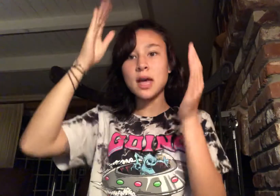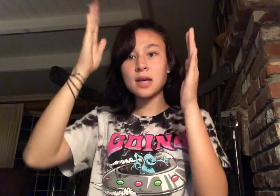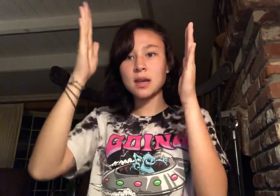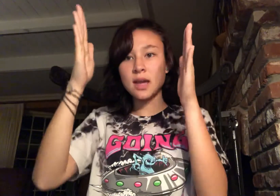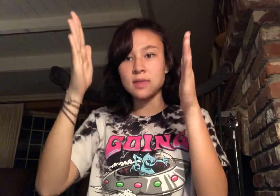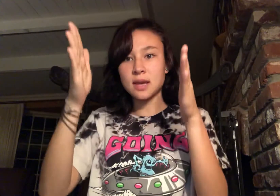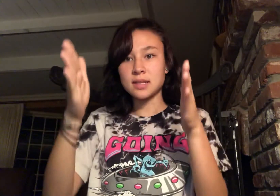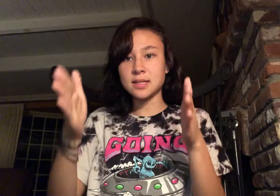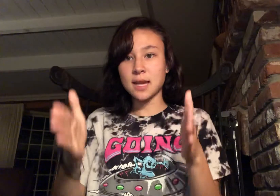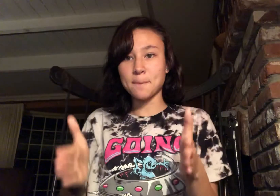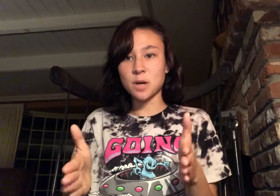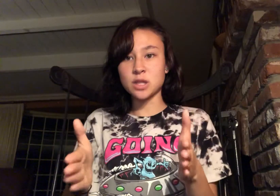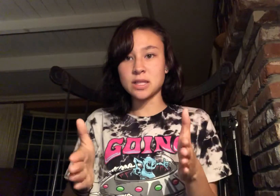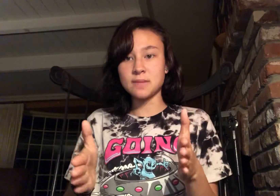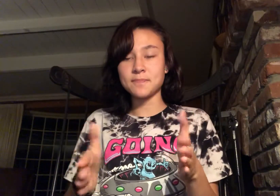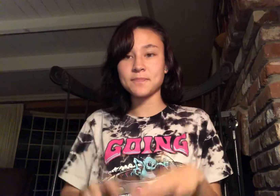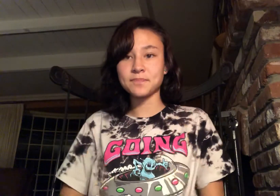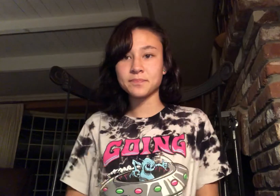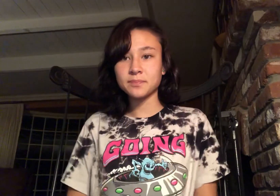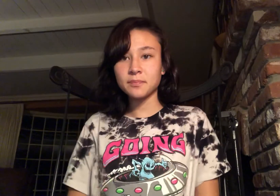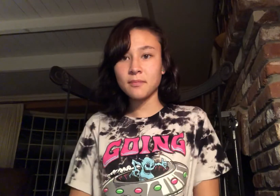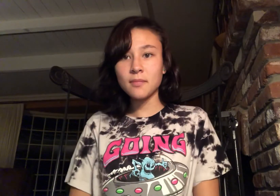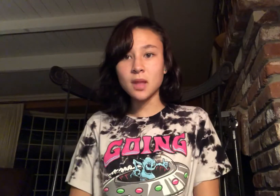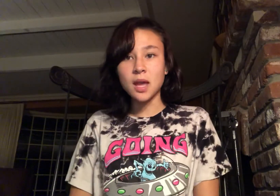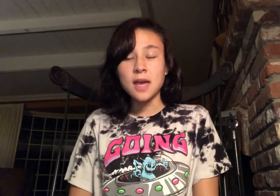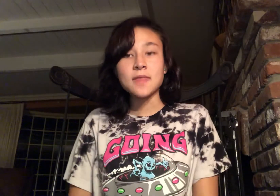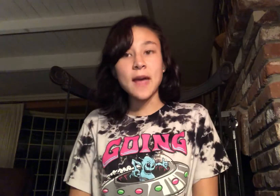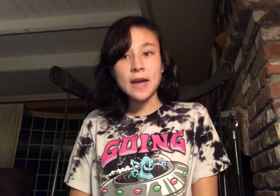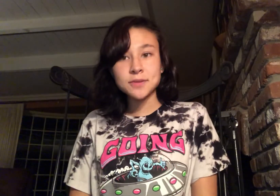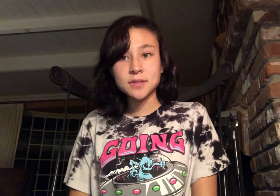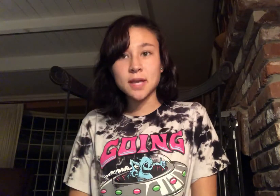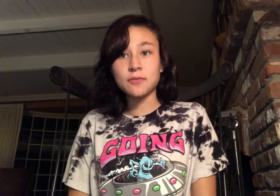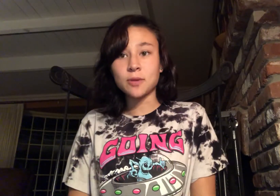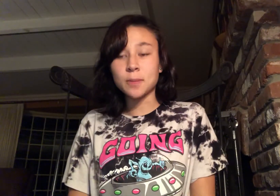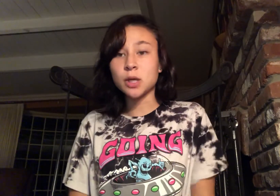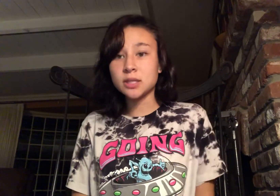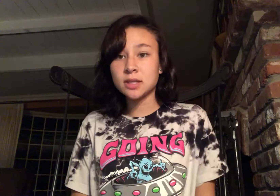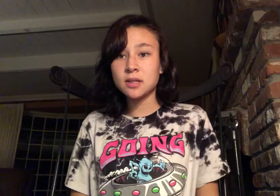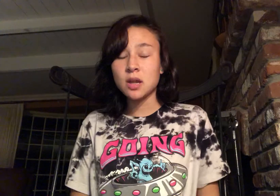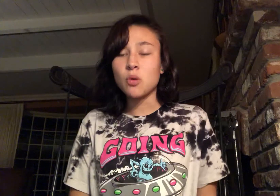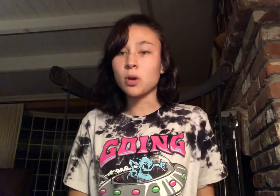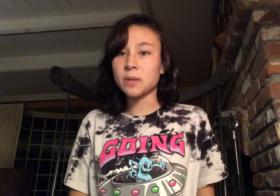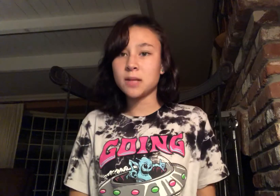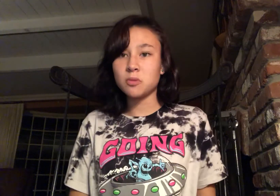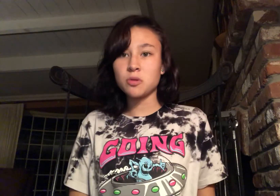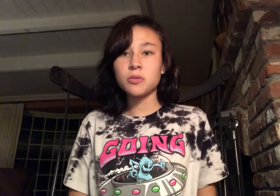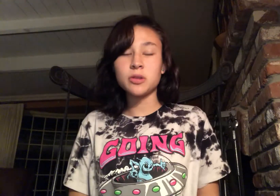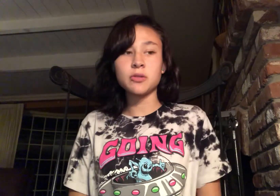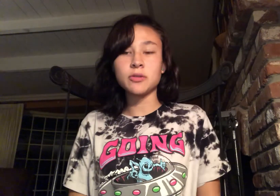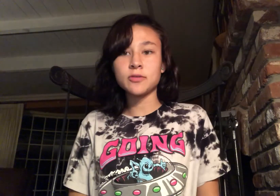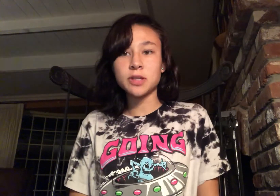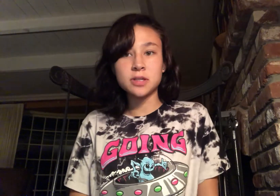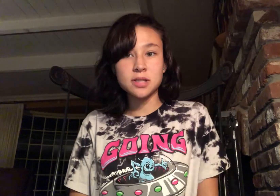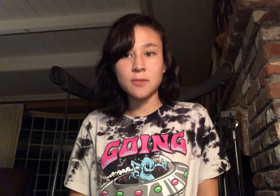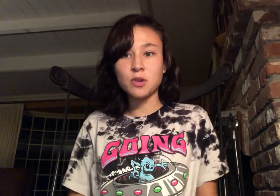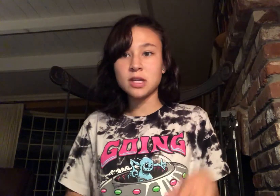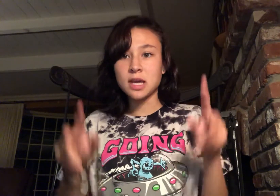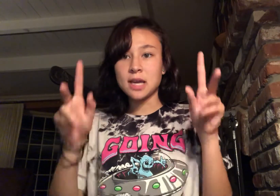forehead, and then sign person. The actual sign for person or people when you're referring to someone is